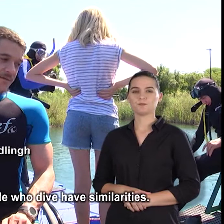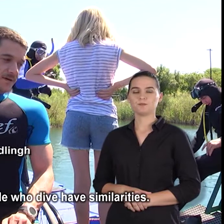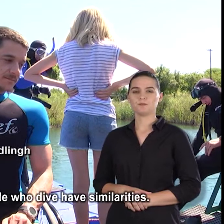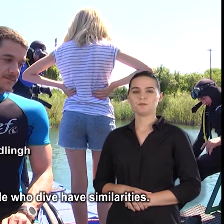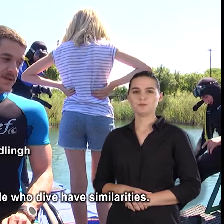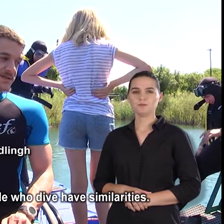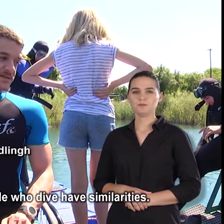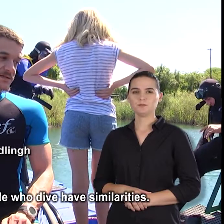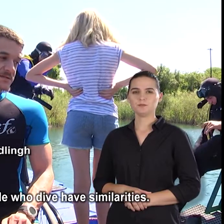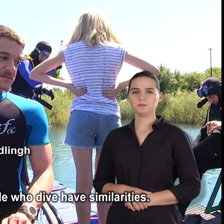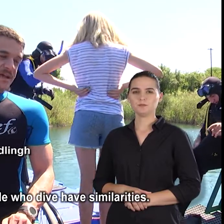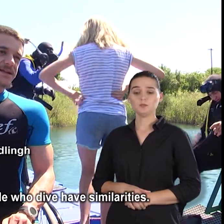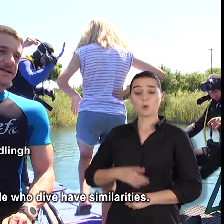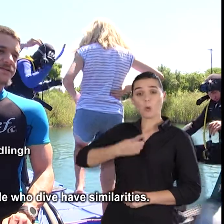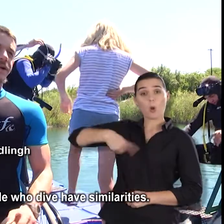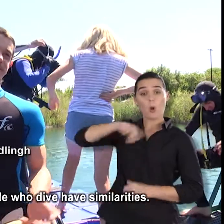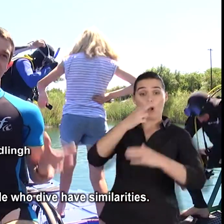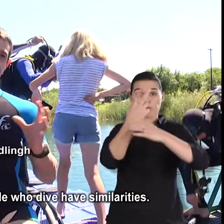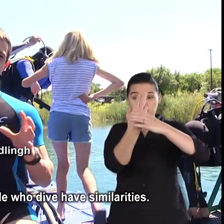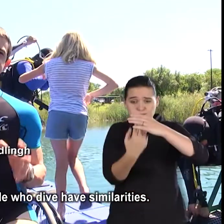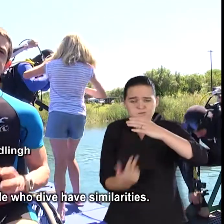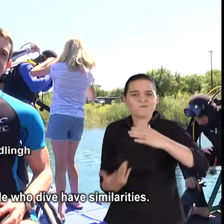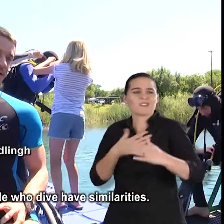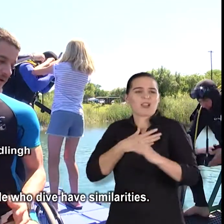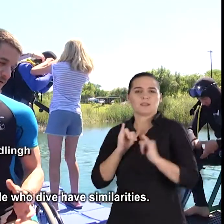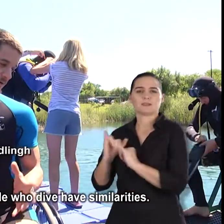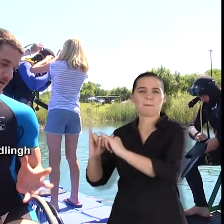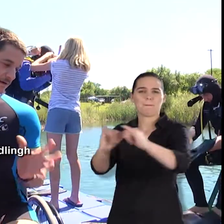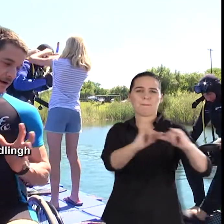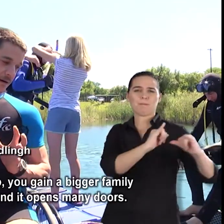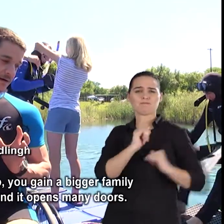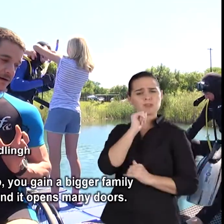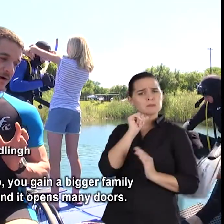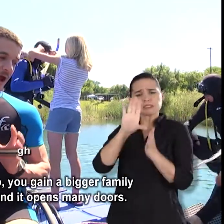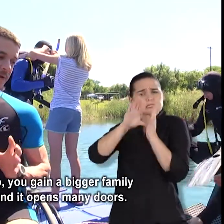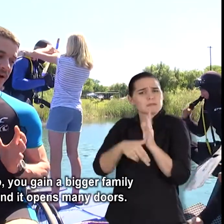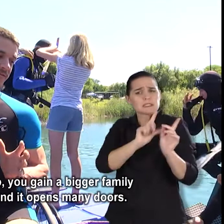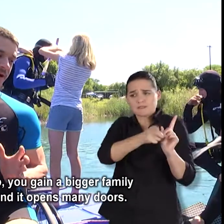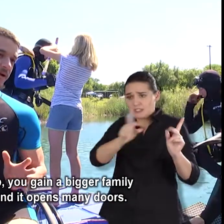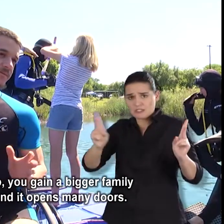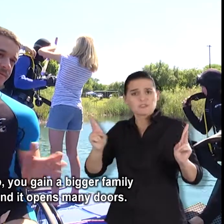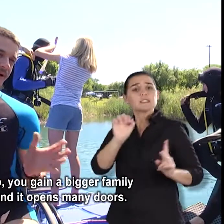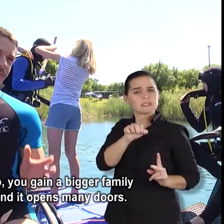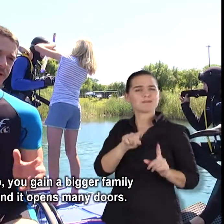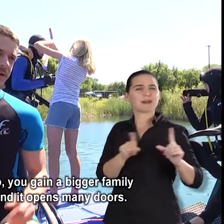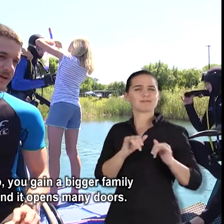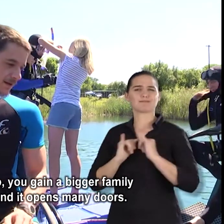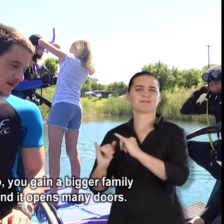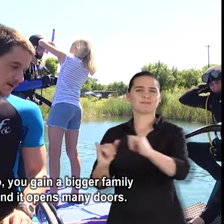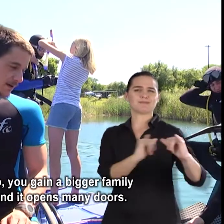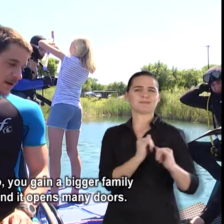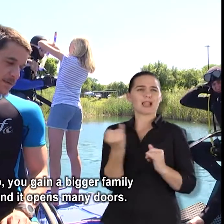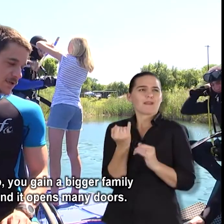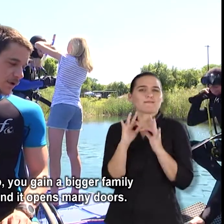People diving is basically the same type of person, so you gain a bigger family, if I can put it like